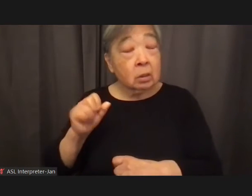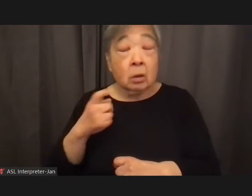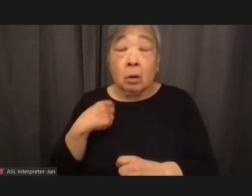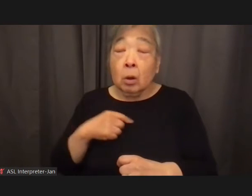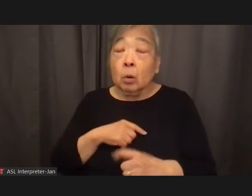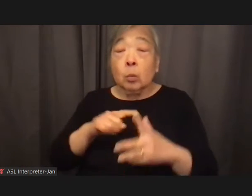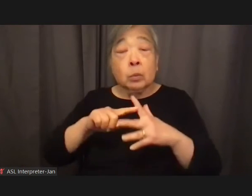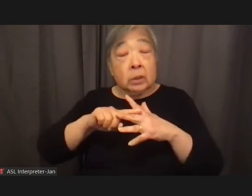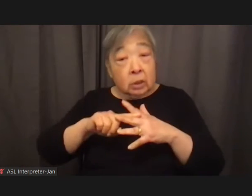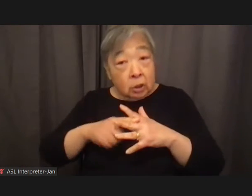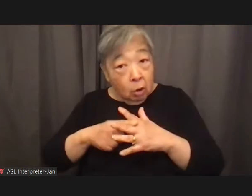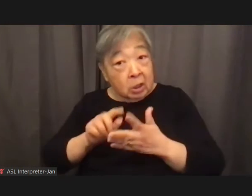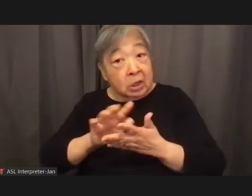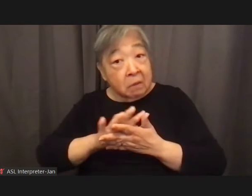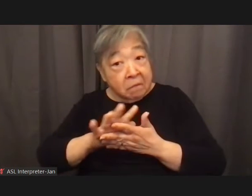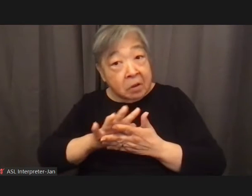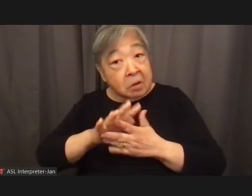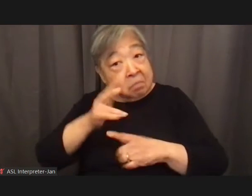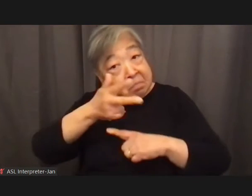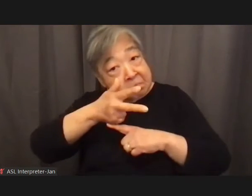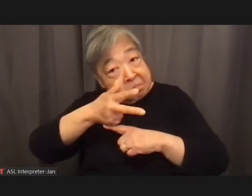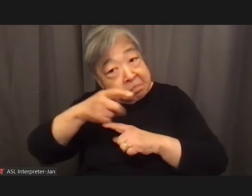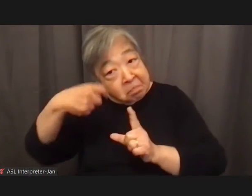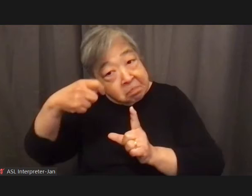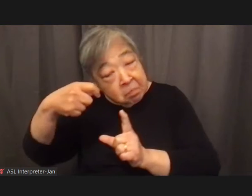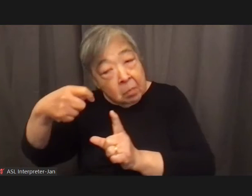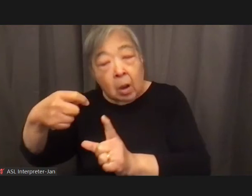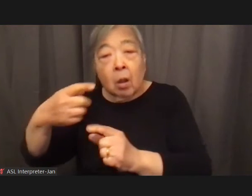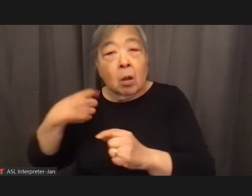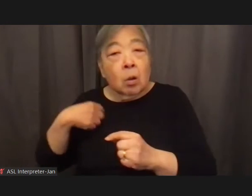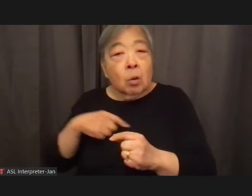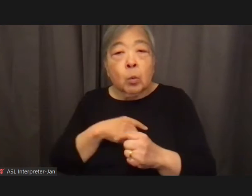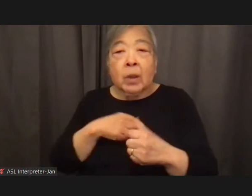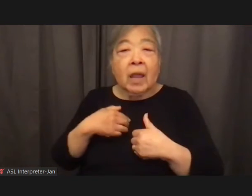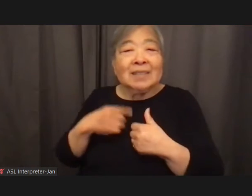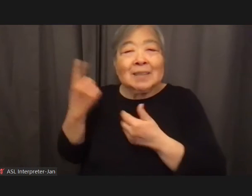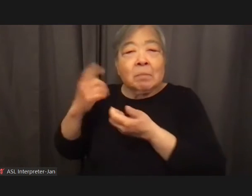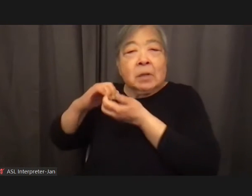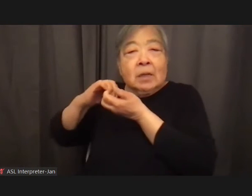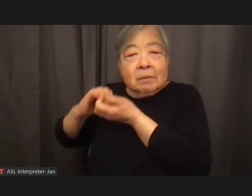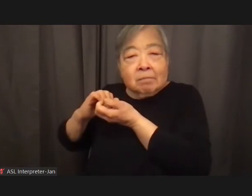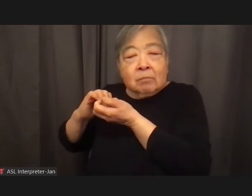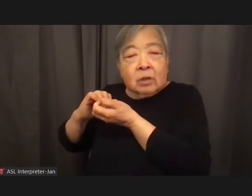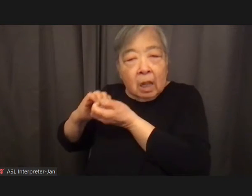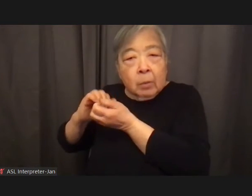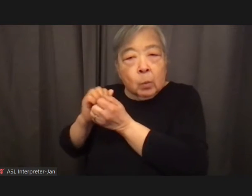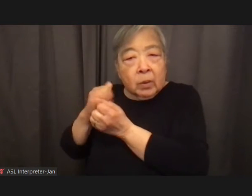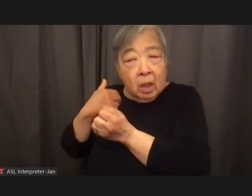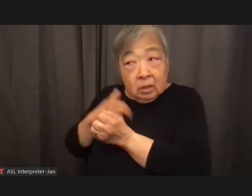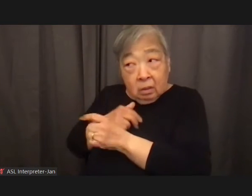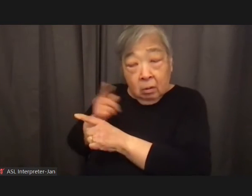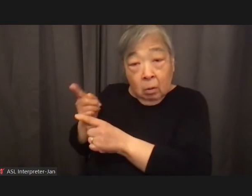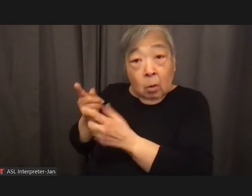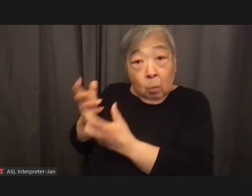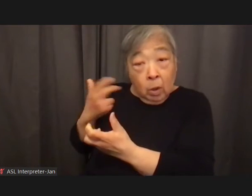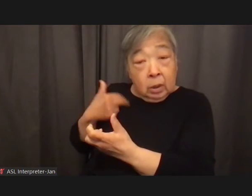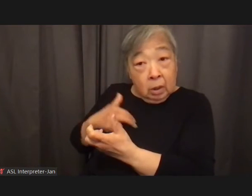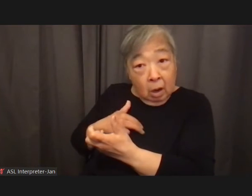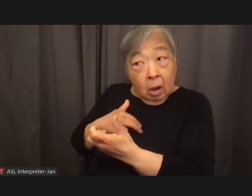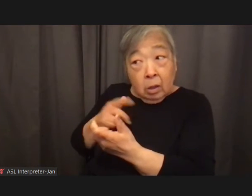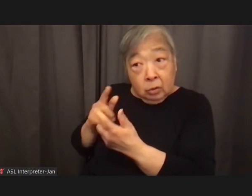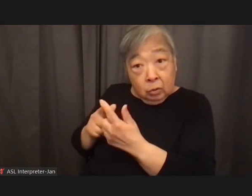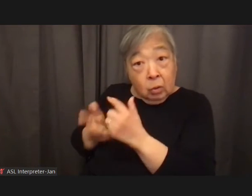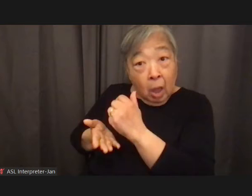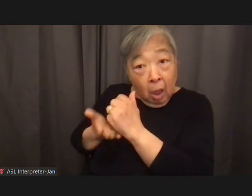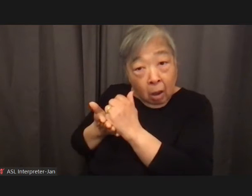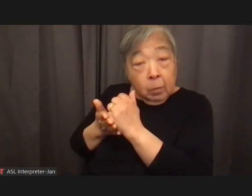started the film, we had a collaborator, Aditi Shorkar, who wanted us to do, or to help do this film also,